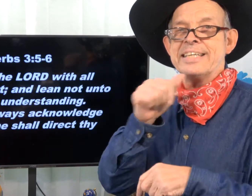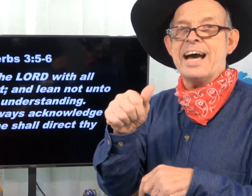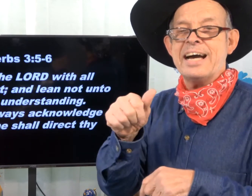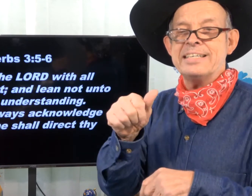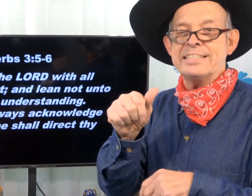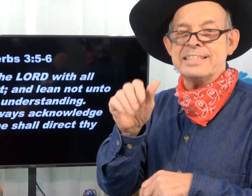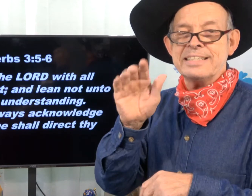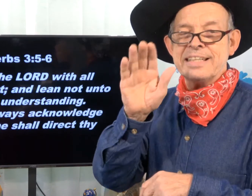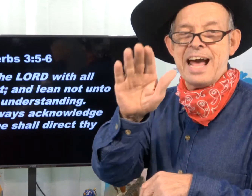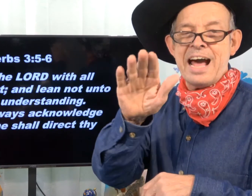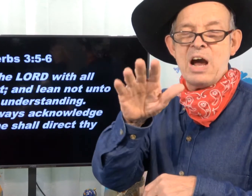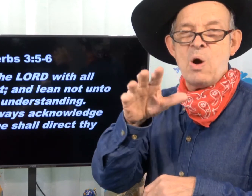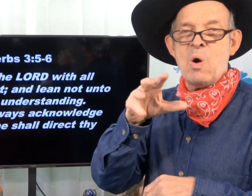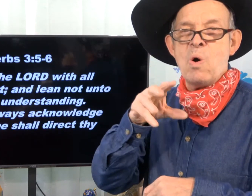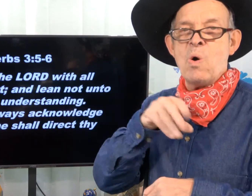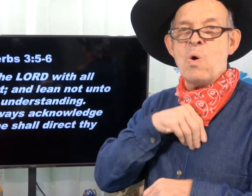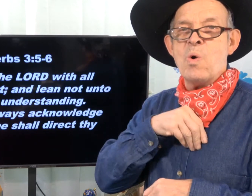not thy own